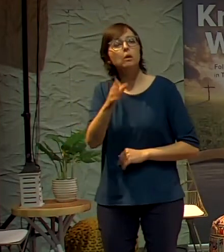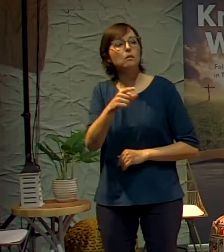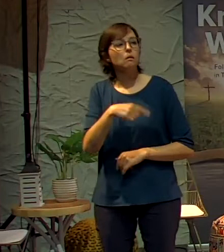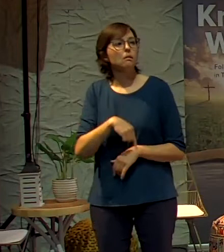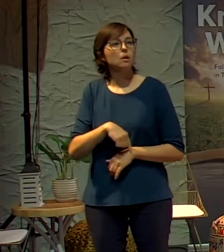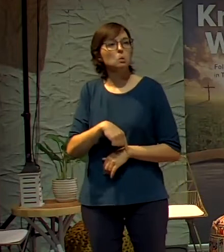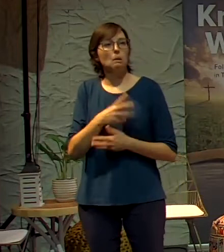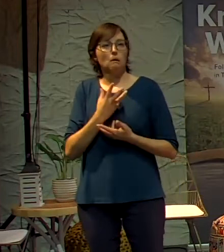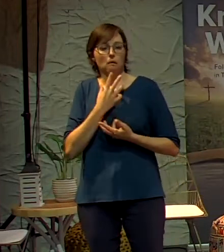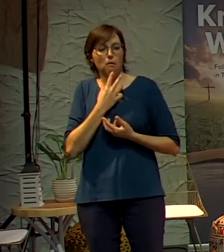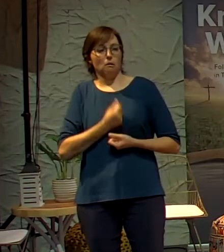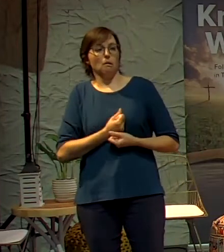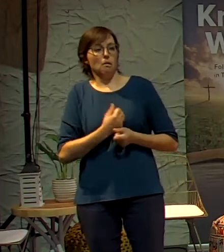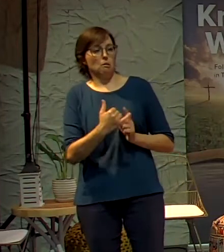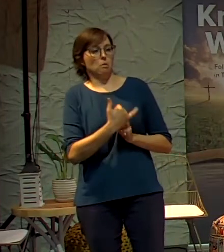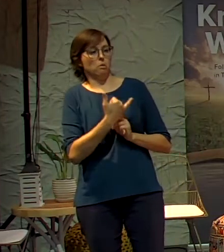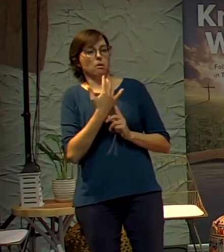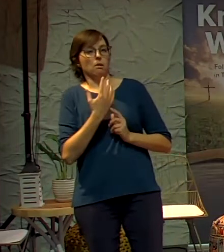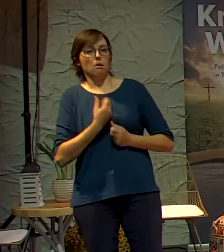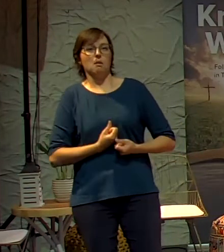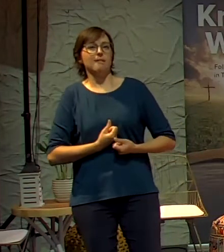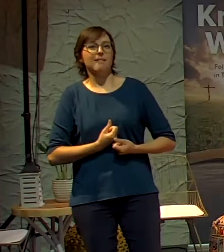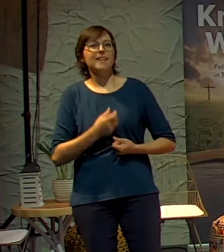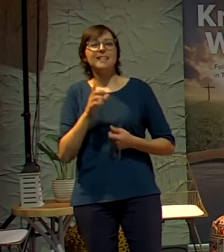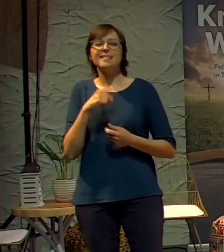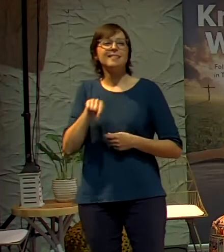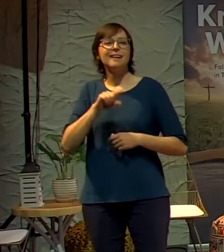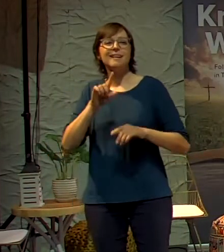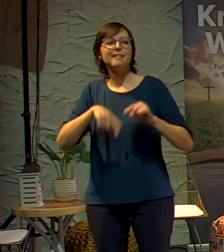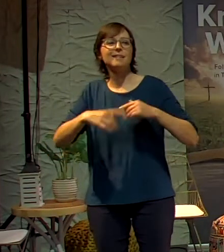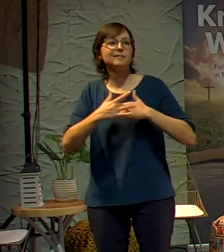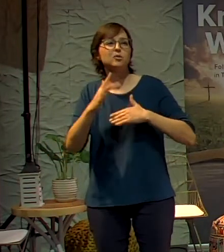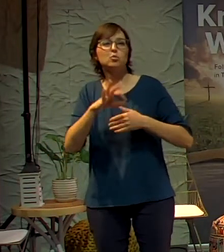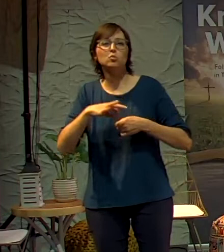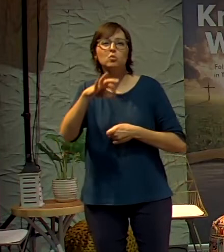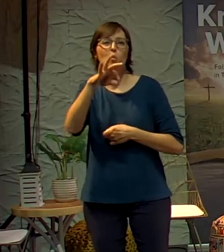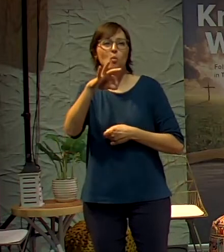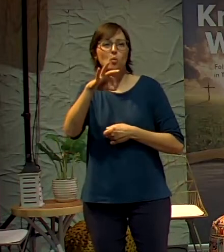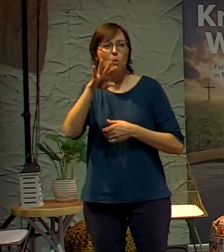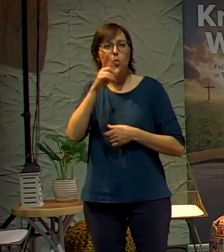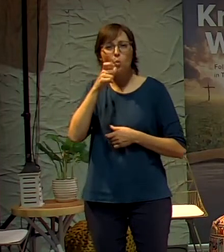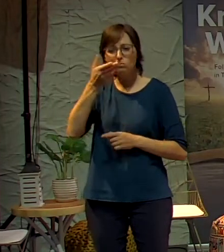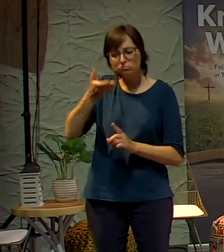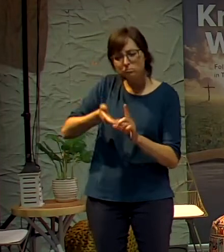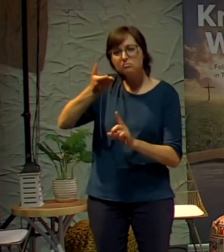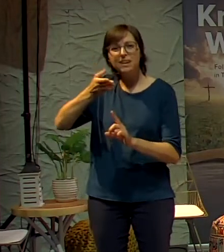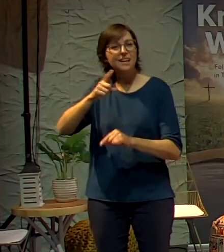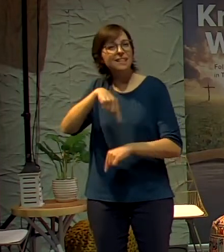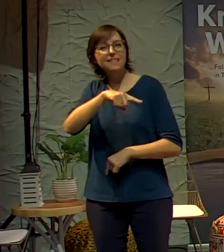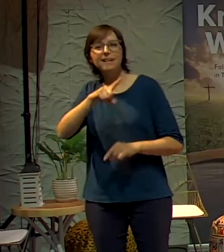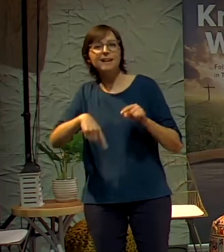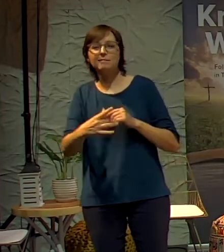by the threats of bullies. There's nothing they can do to your soul, your core being. Save your fear for